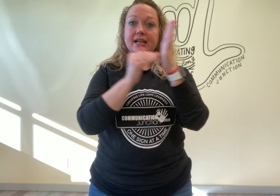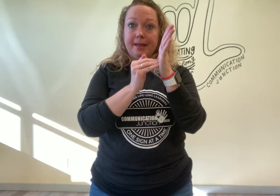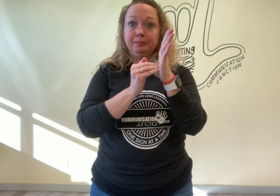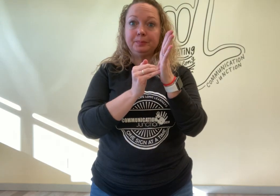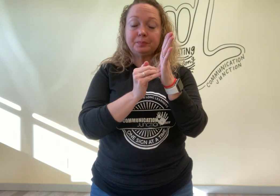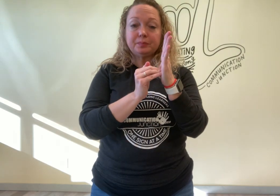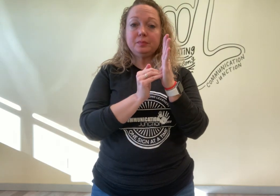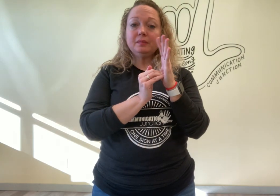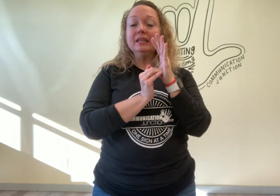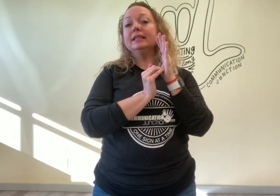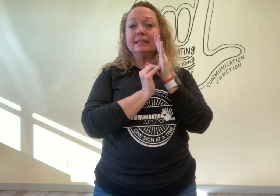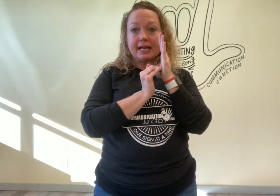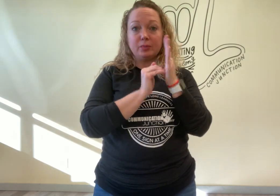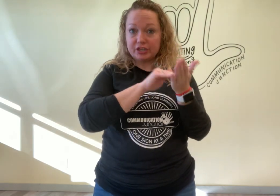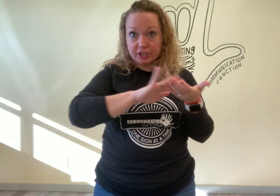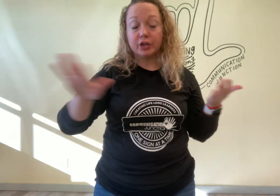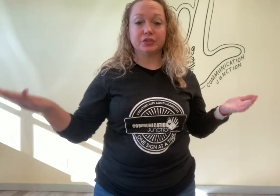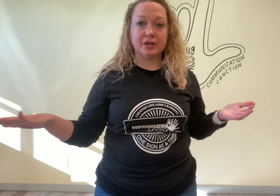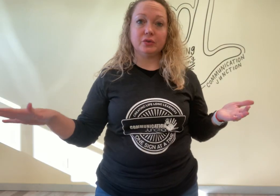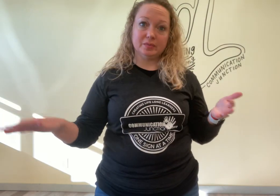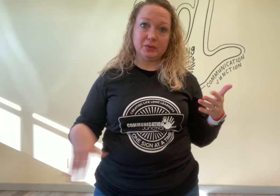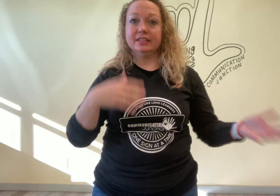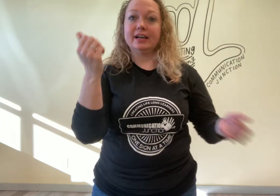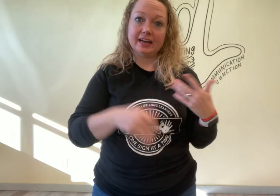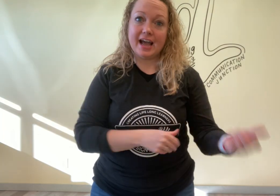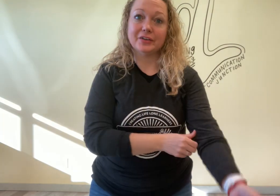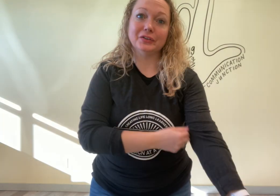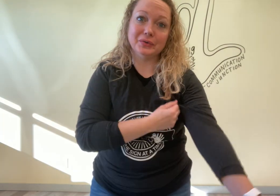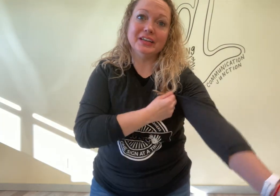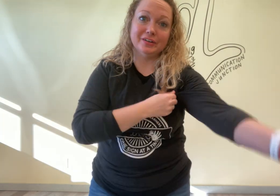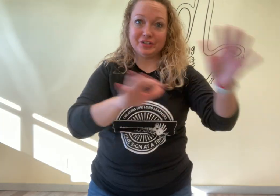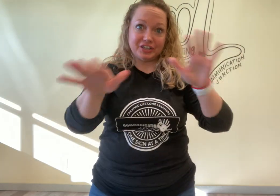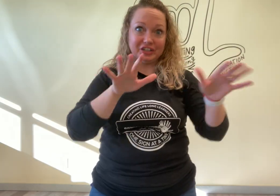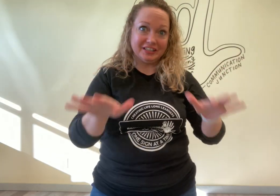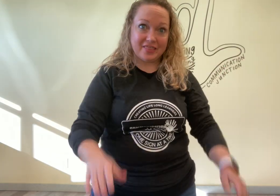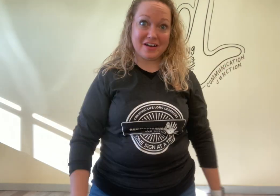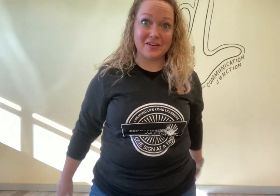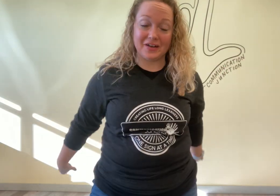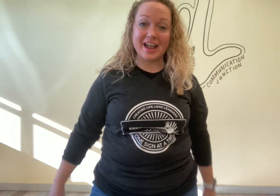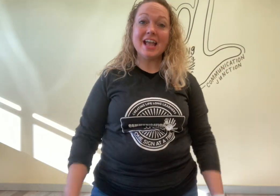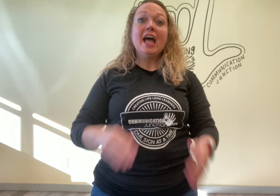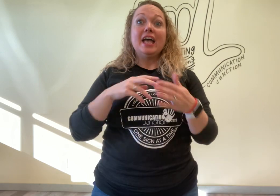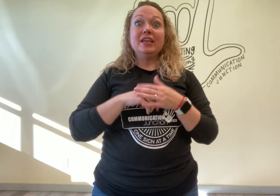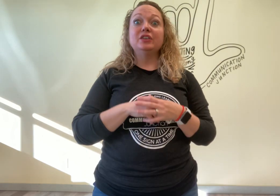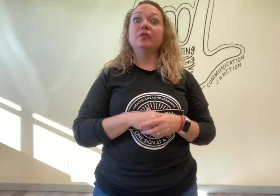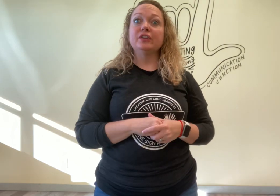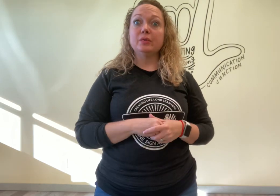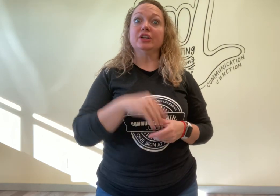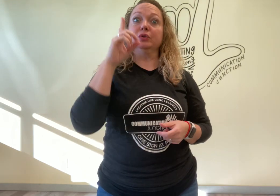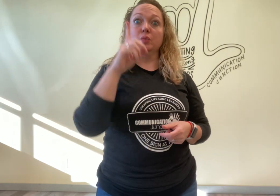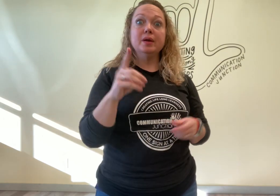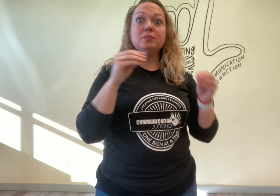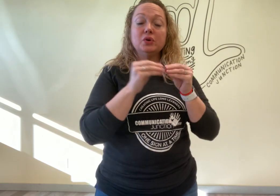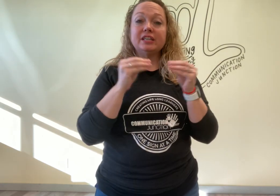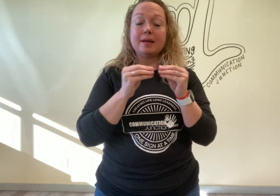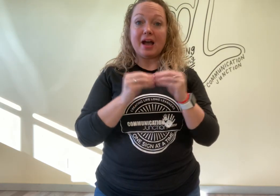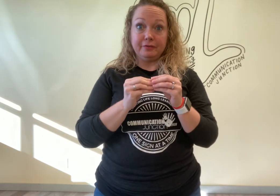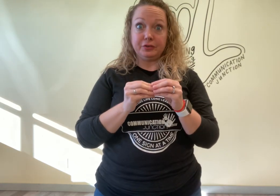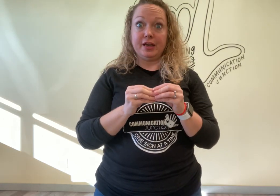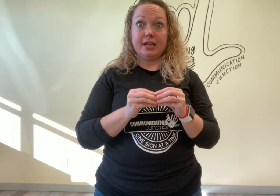again. And this time we're just gonna go straight through. Miss Whitney's not gonna add her little interjections in there, okay? And then don't forget, we're gonna do it one more time after that. So